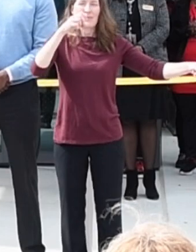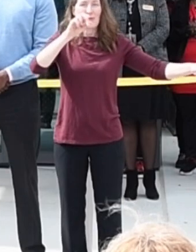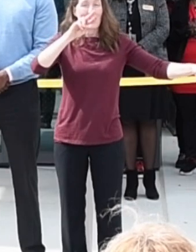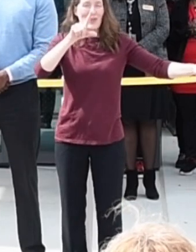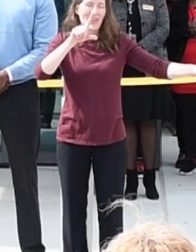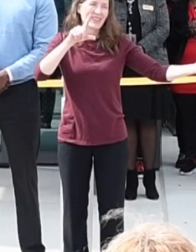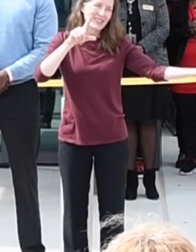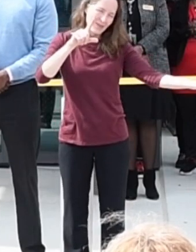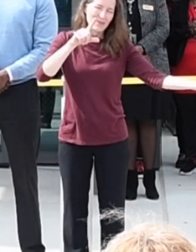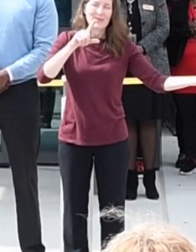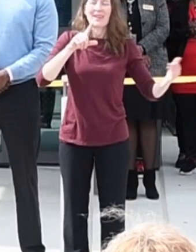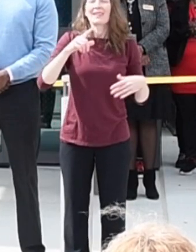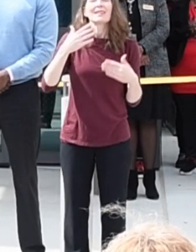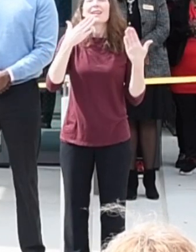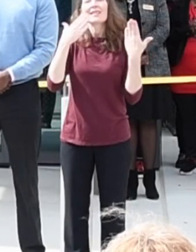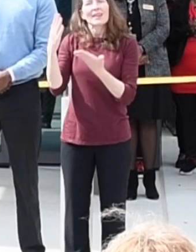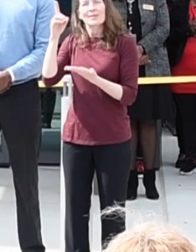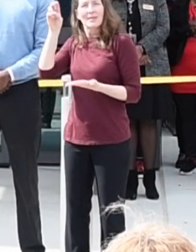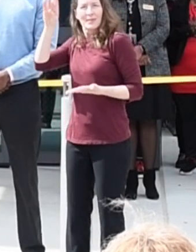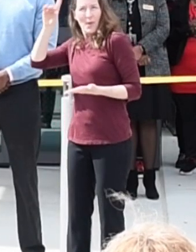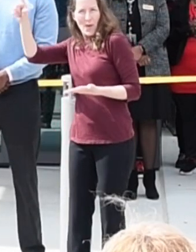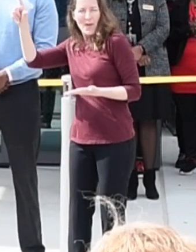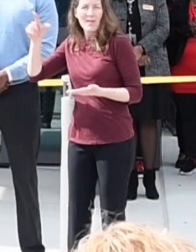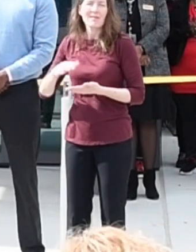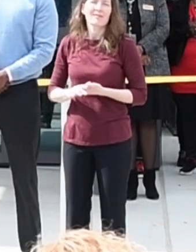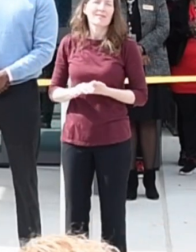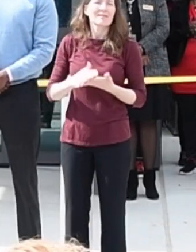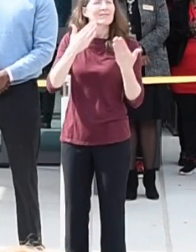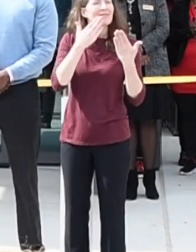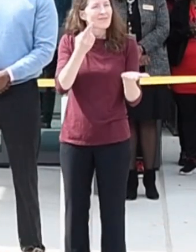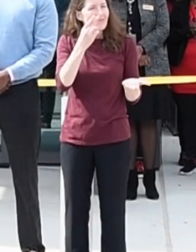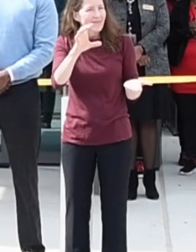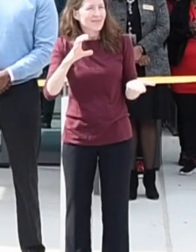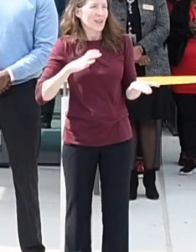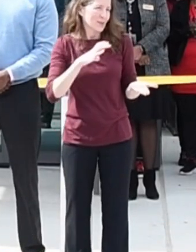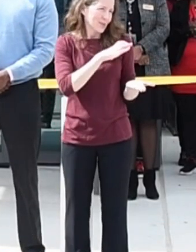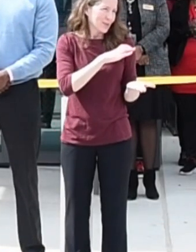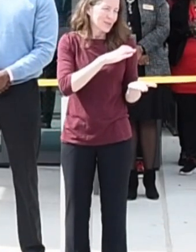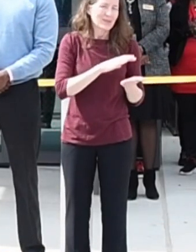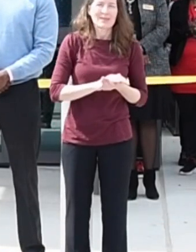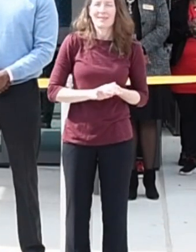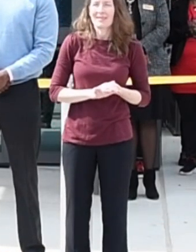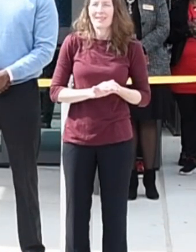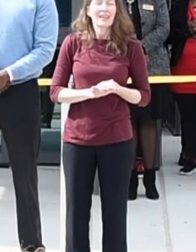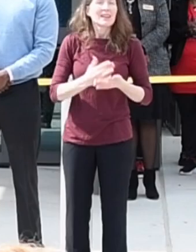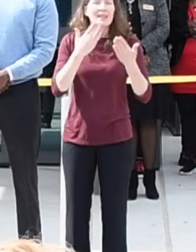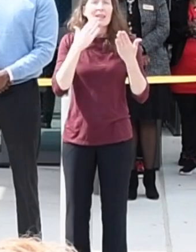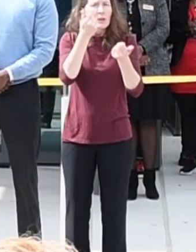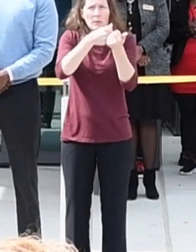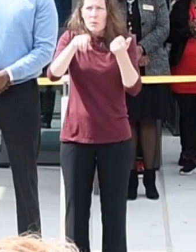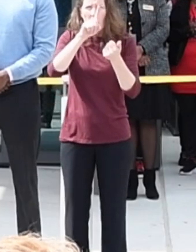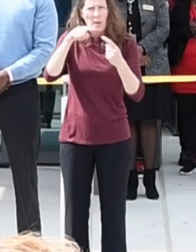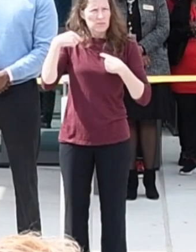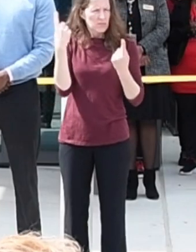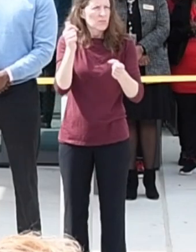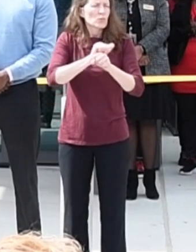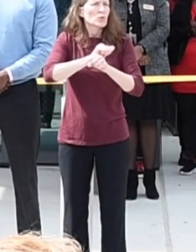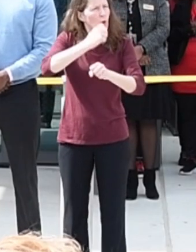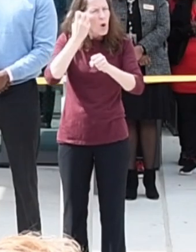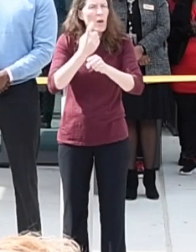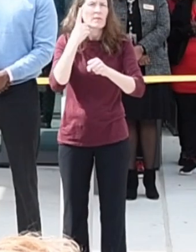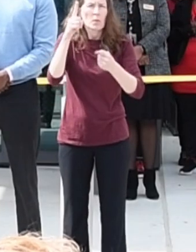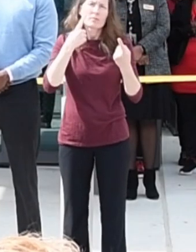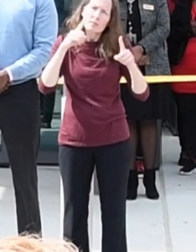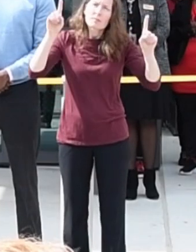thank you, County Executive Ball. Thank you to the County Council, and thank you to all of those who worked hard to make this